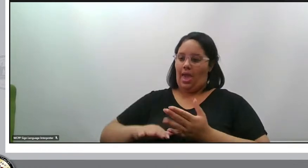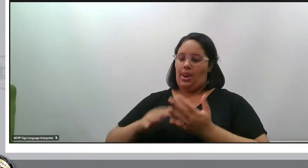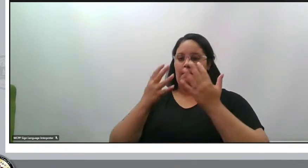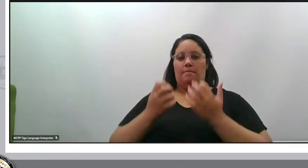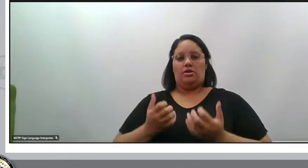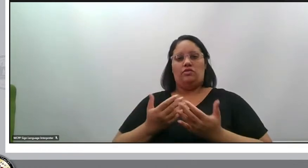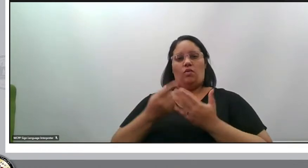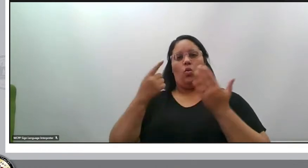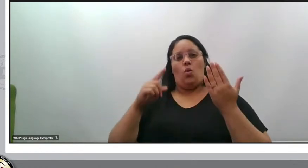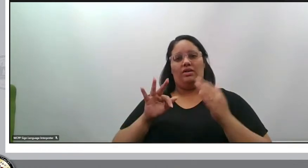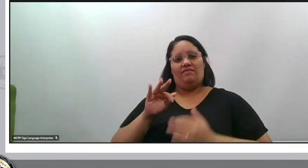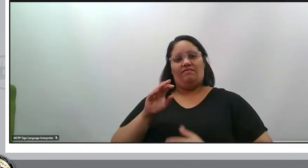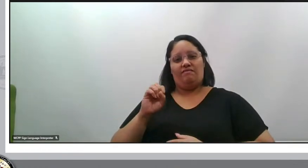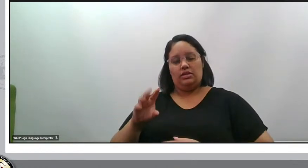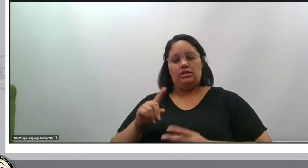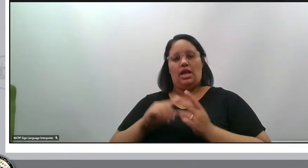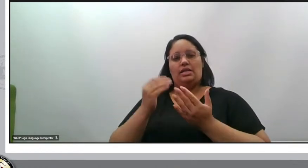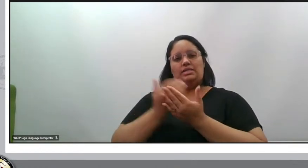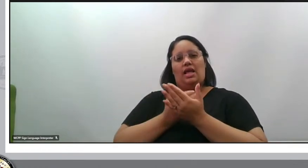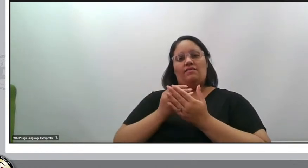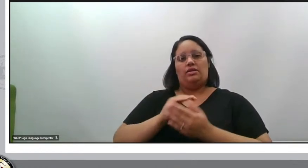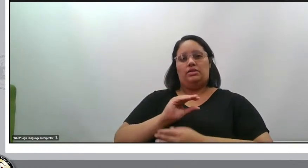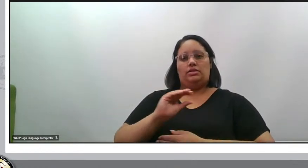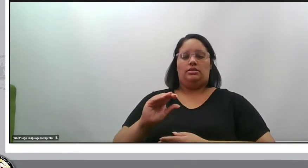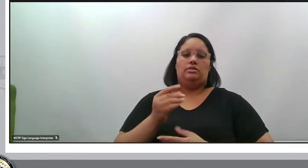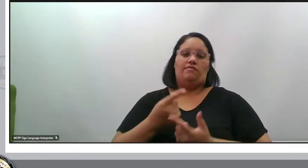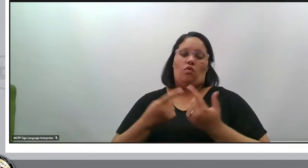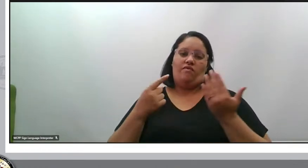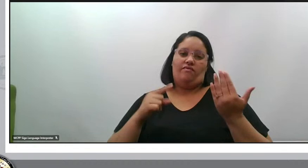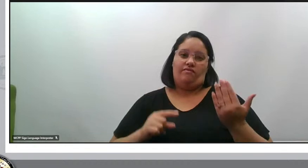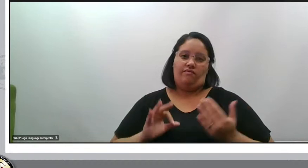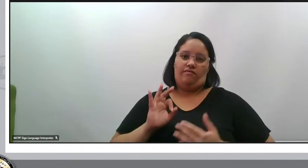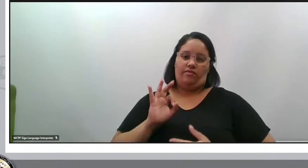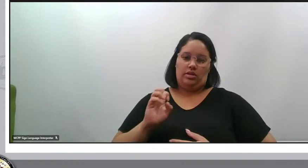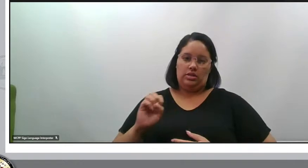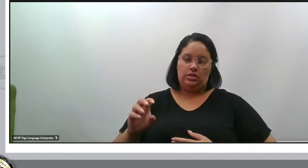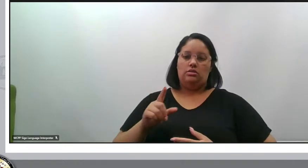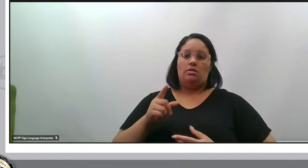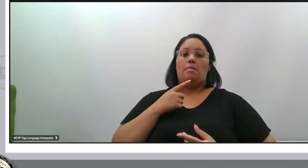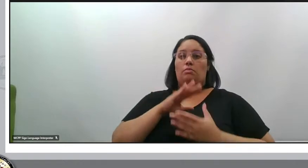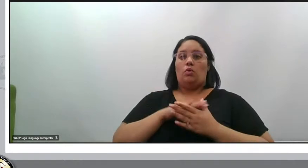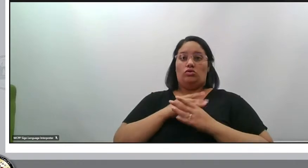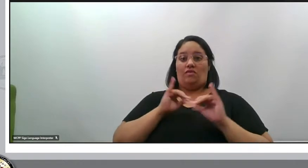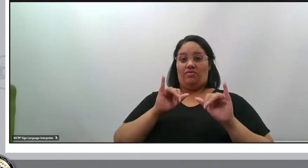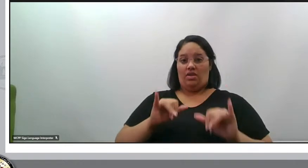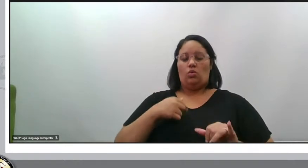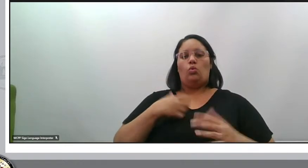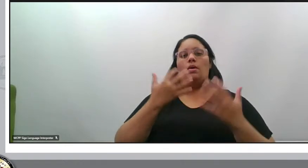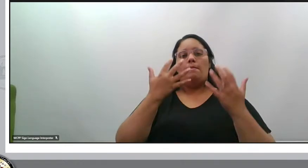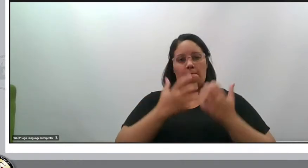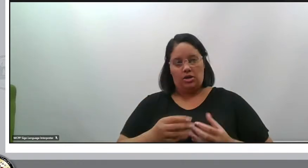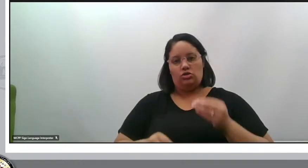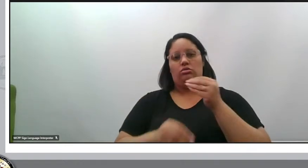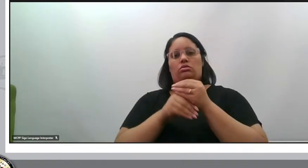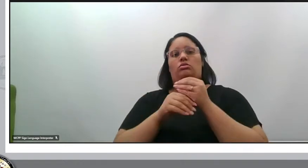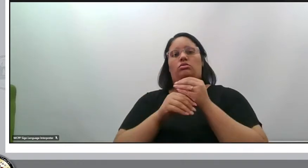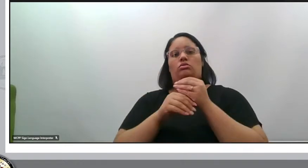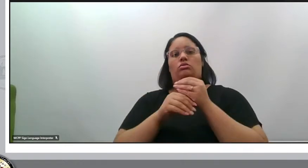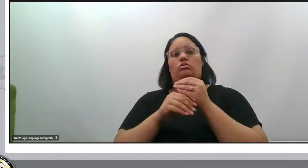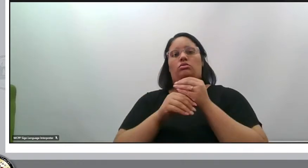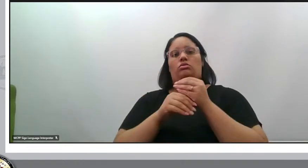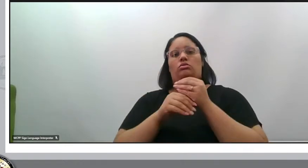for audit fees, and there has been a slight saving on audit fees specifically. And due to that specifically, we are still budgeting for what the AG is